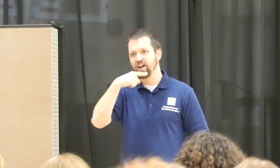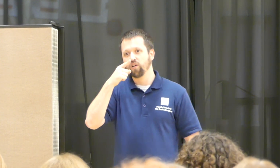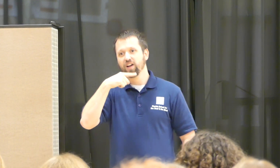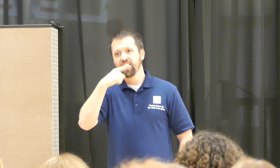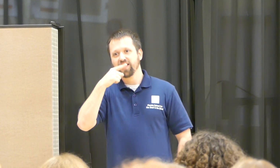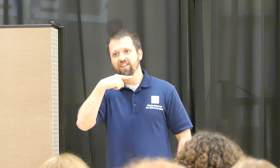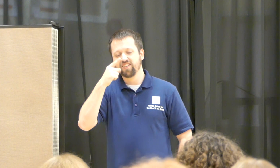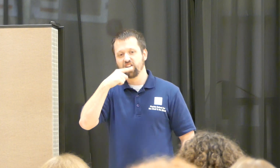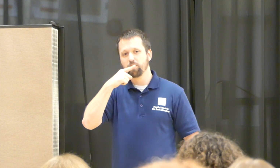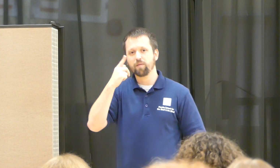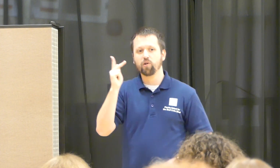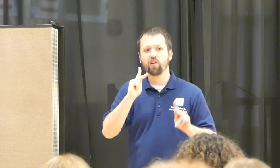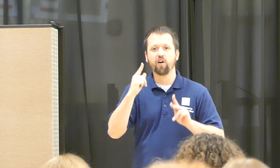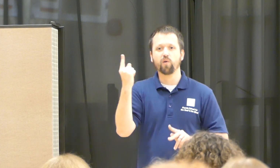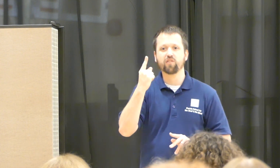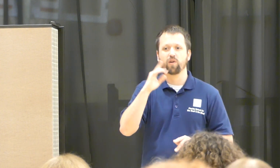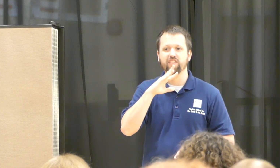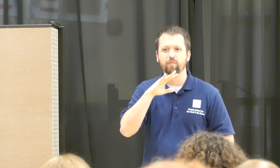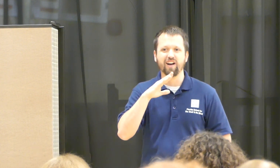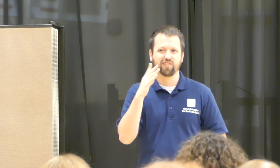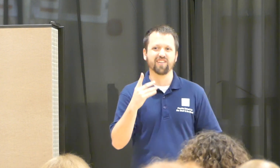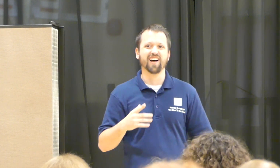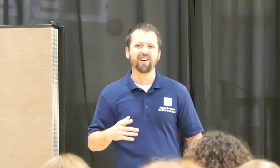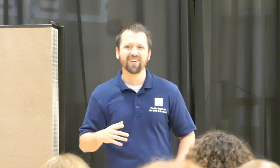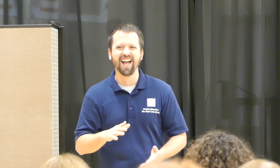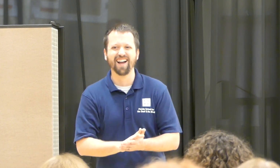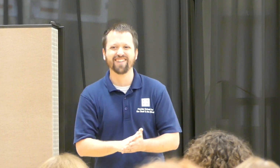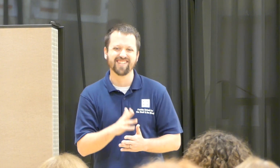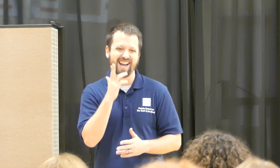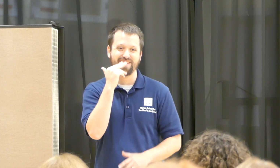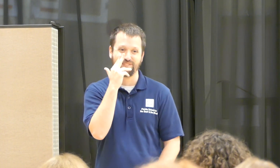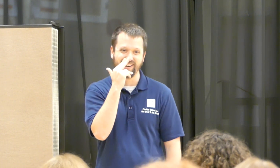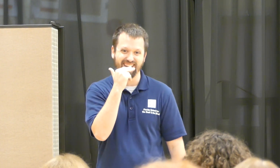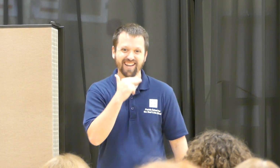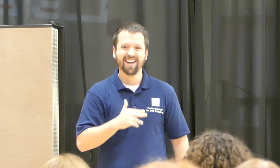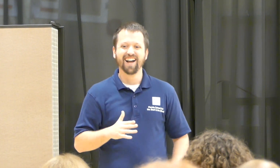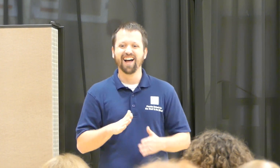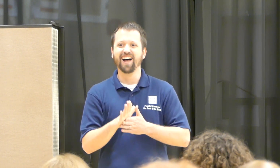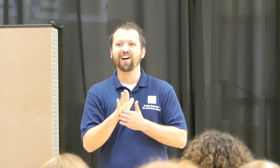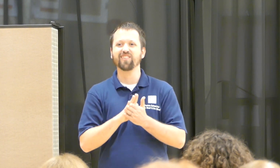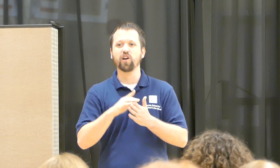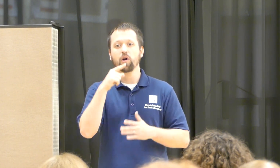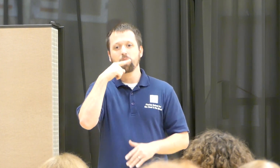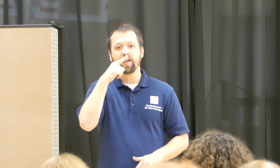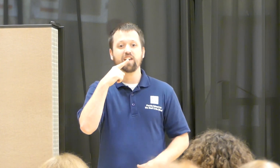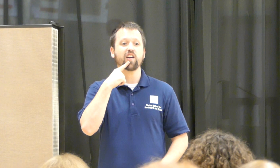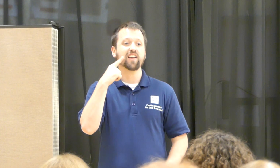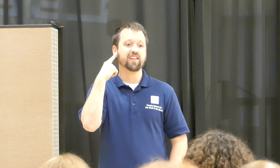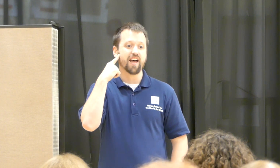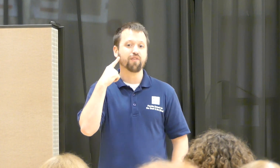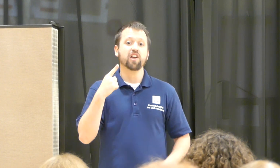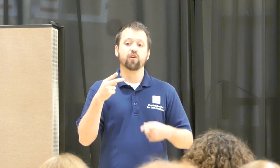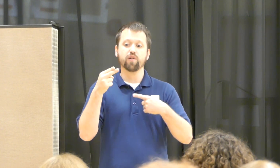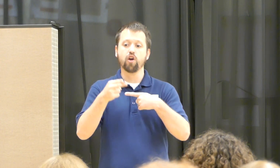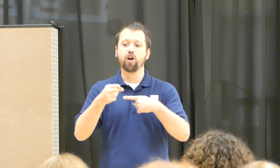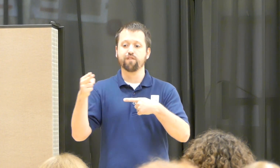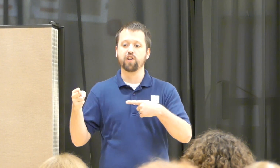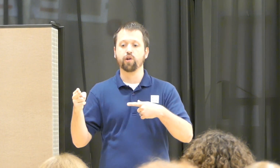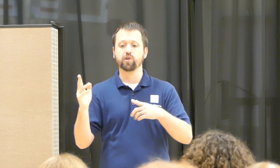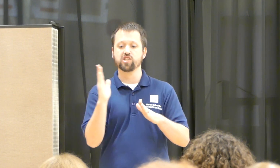So, because hearing people are always running their mouths, which is kind of funny. But hearing deaf, there is hard of hearing, which is kind